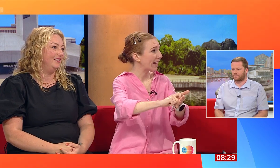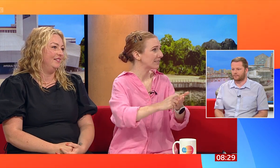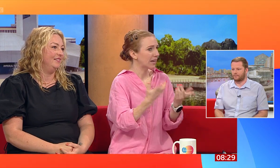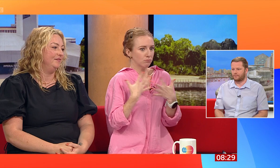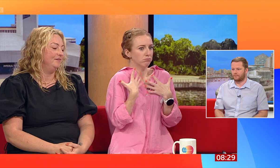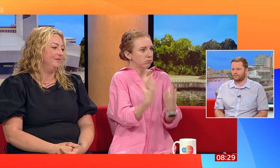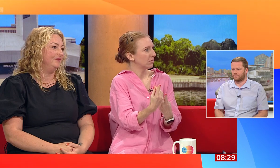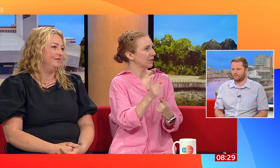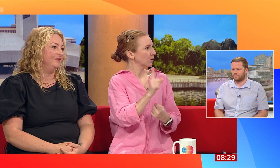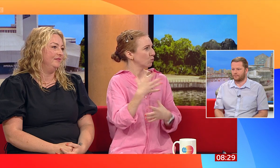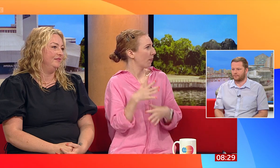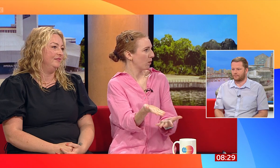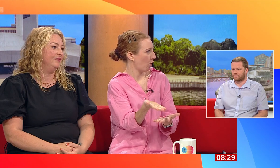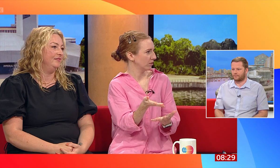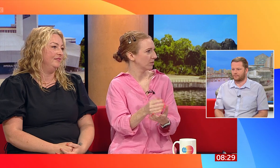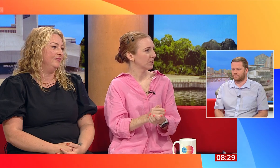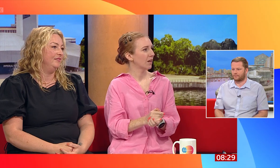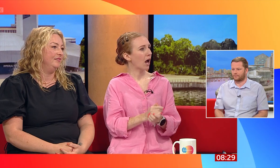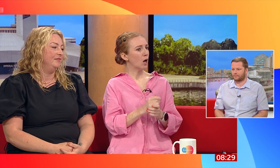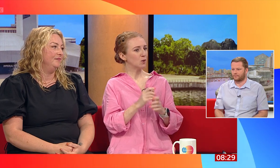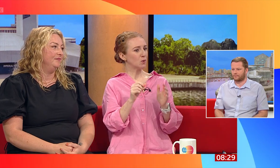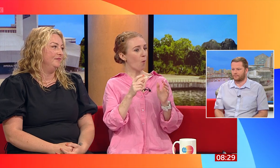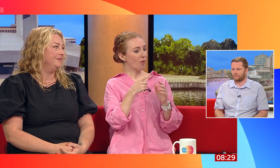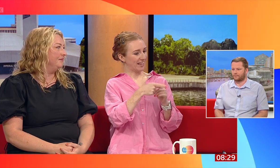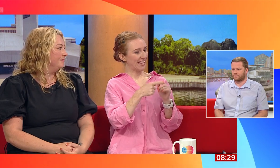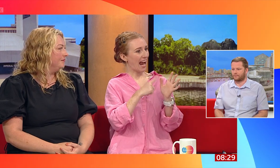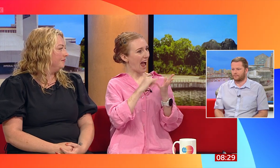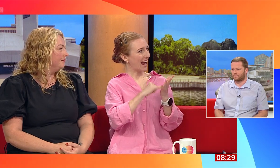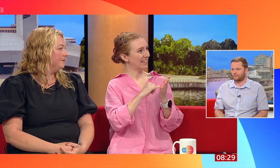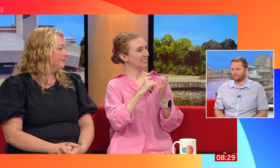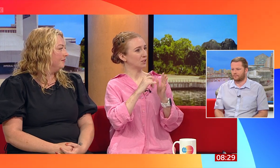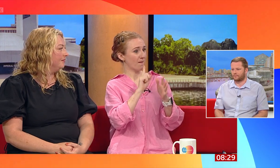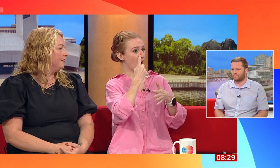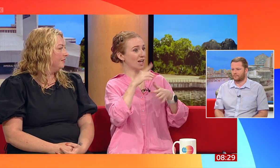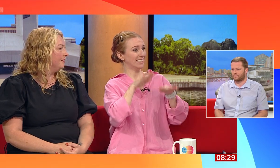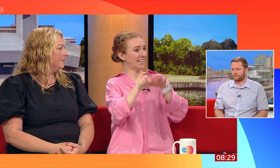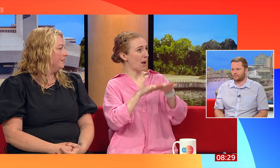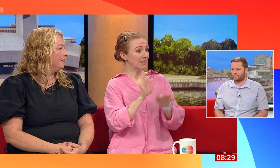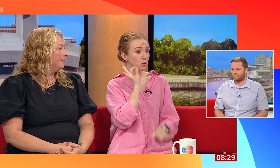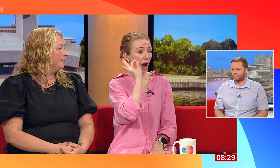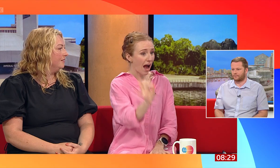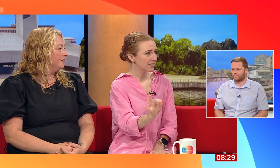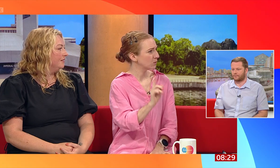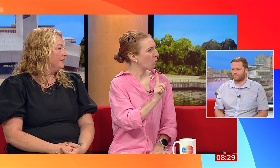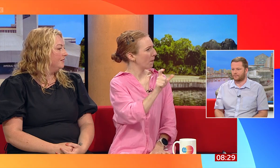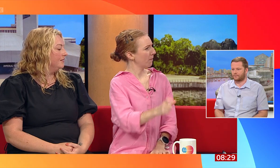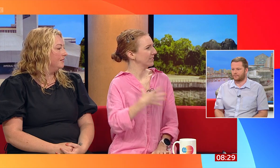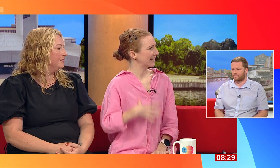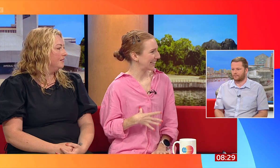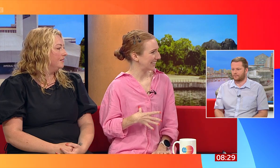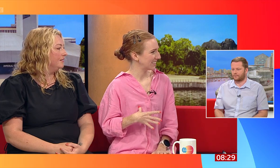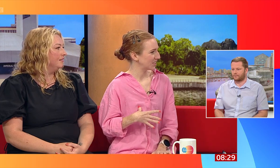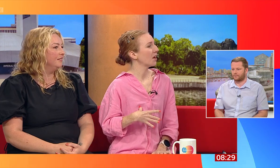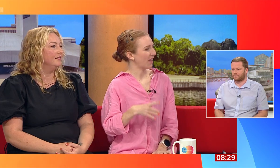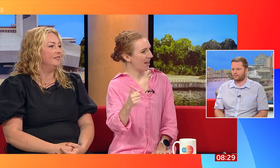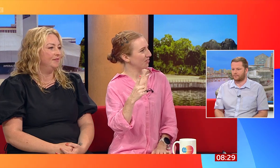want an interpreter. Other people might communicate by writing things down. So the NHS is the first step. Their first step